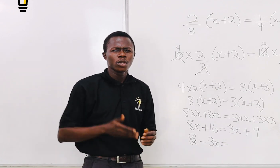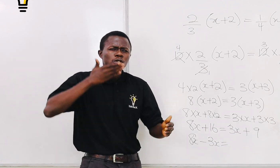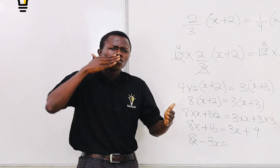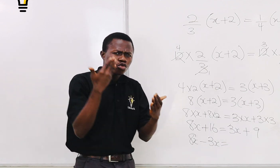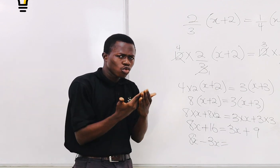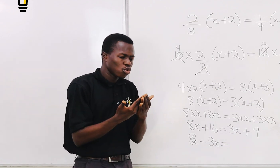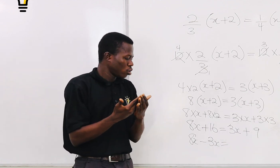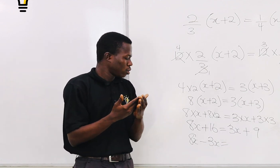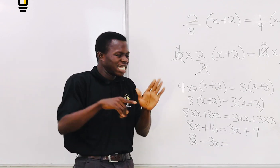So